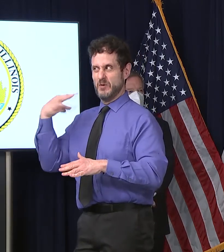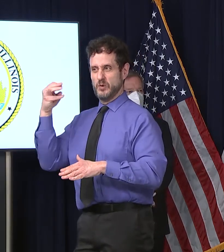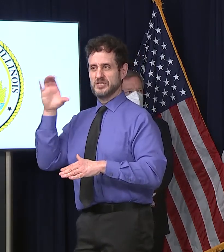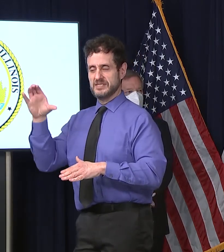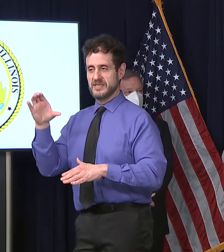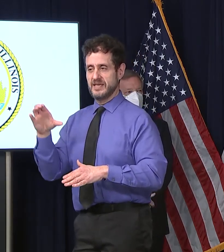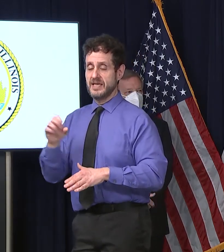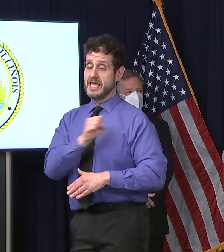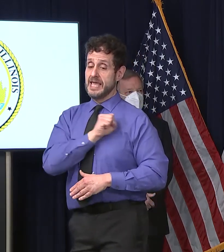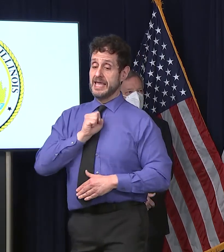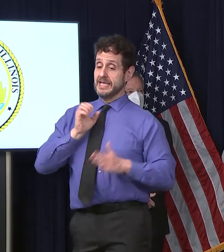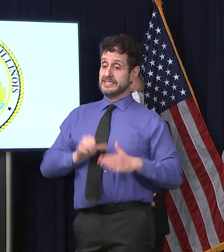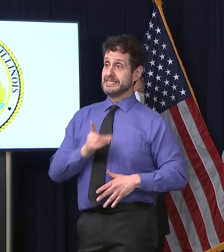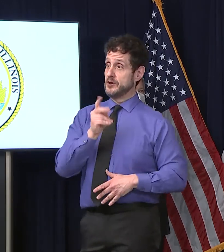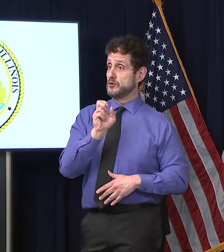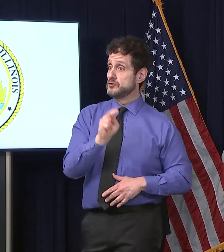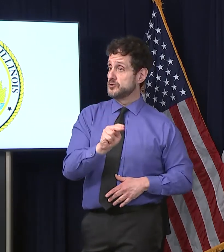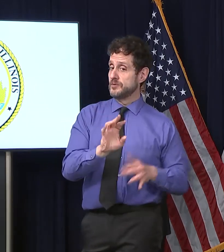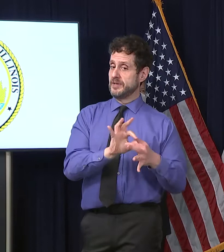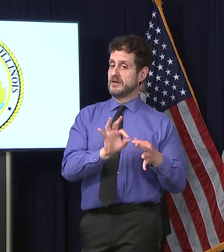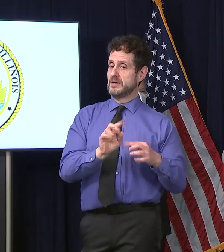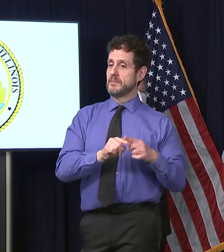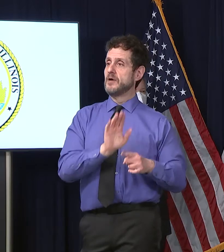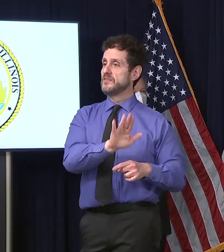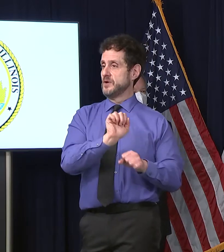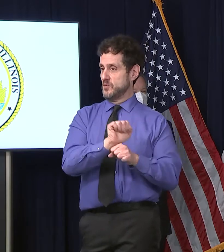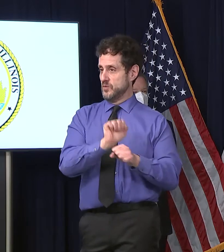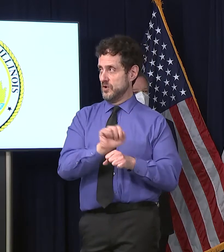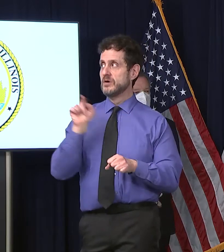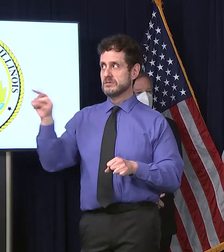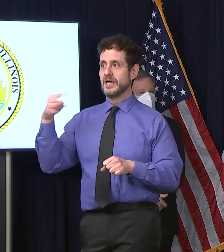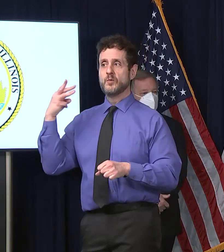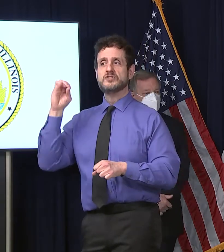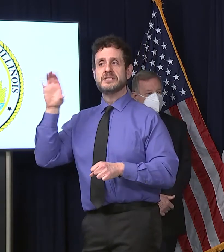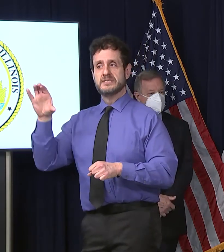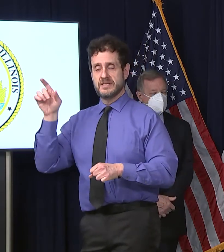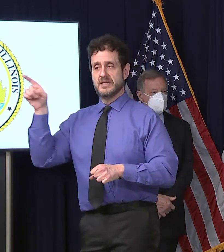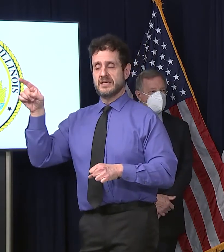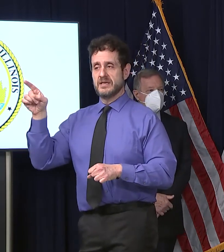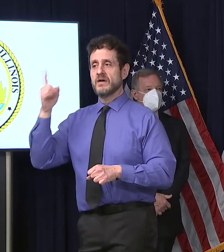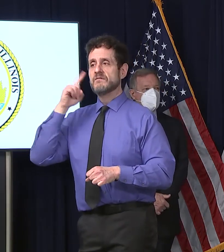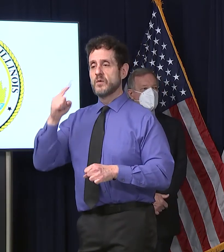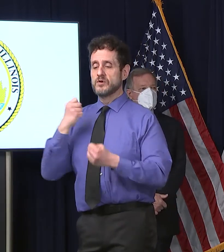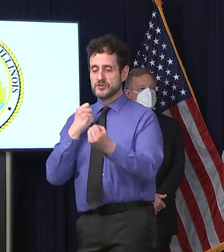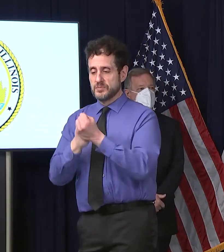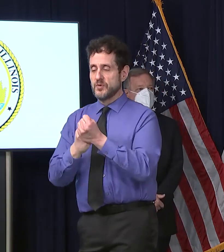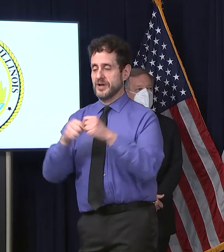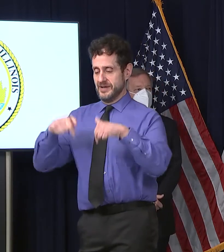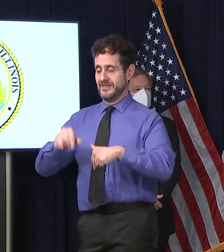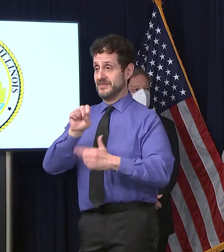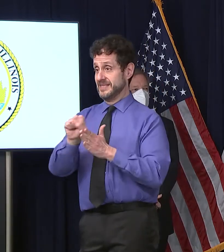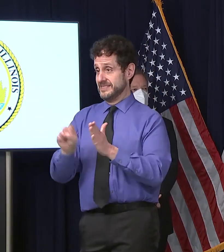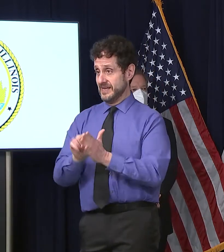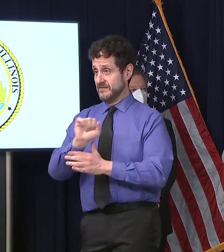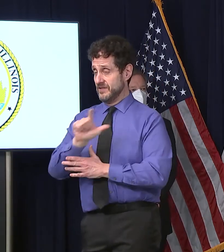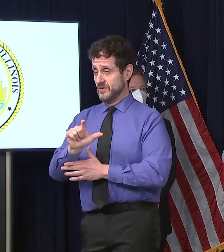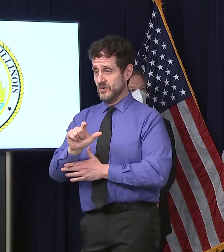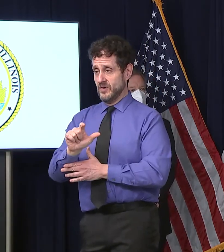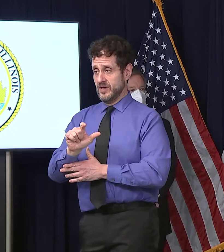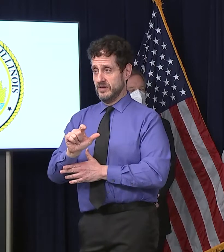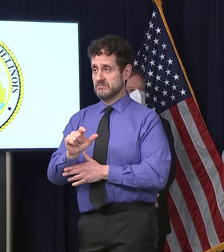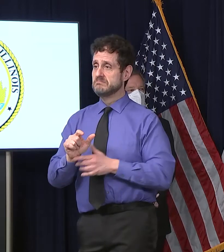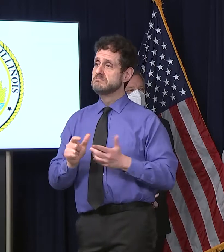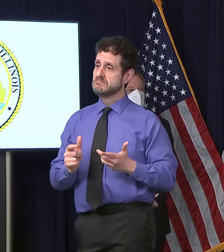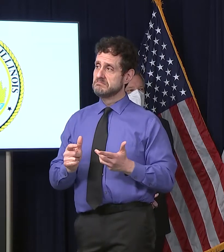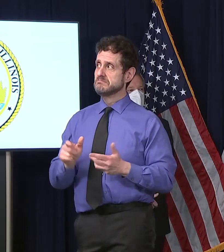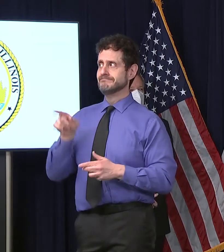Senator Durbin said about the work that's been done in Washington, D.C. for the state of Illinois is shared